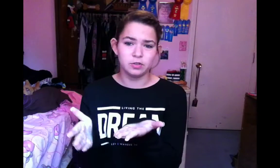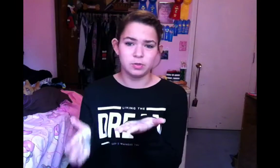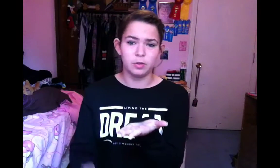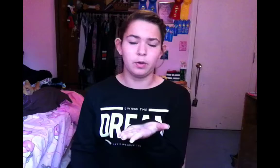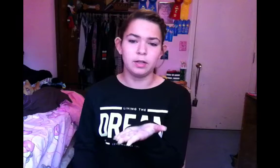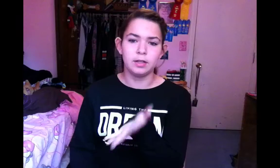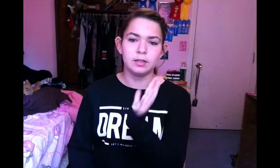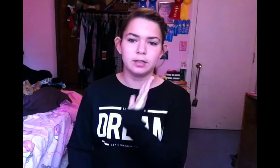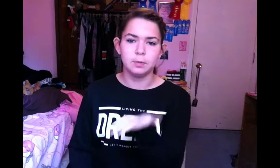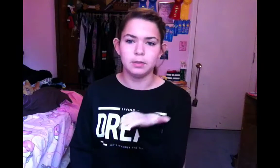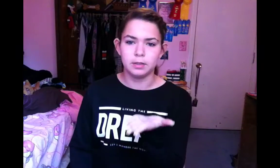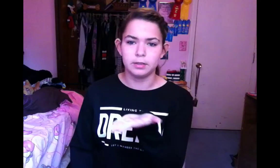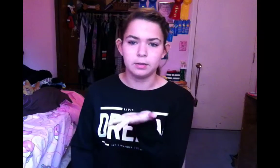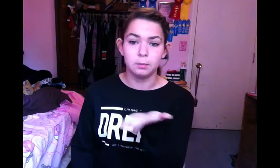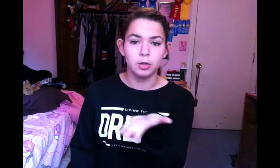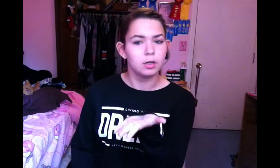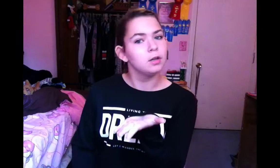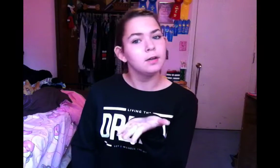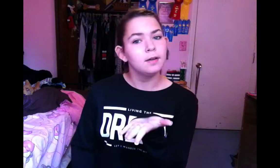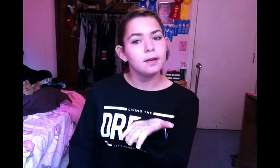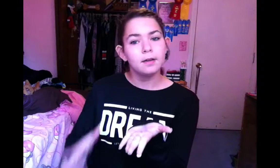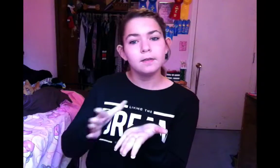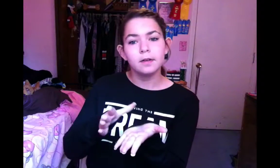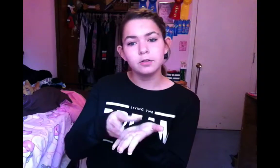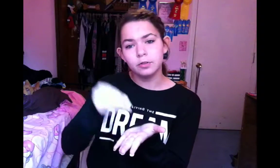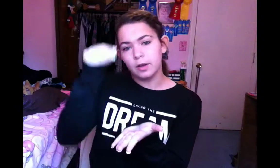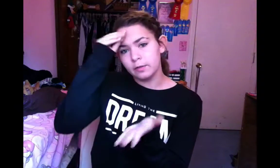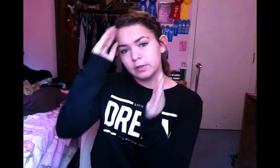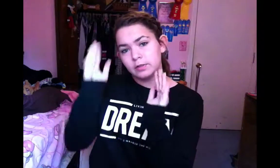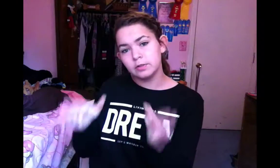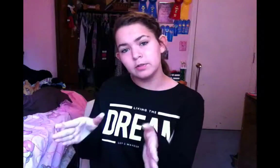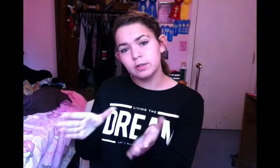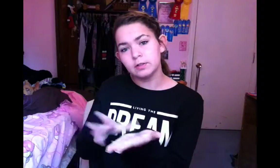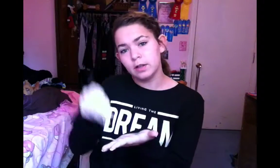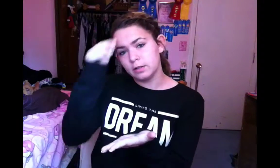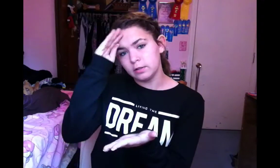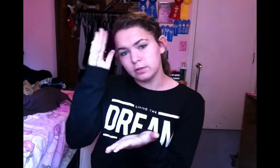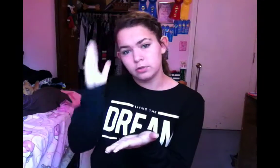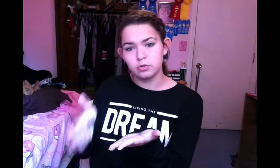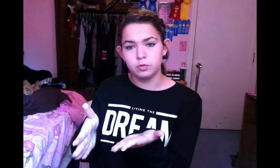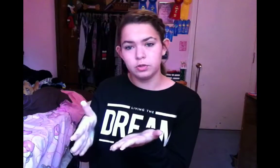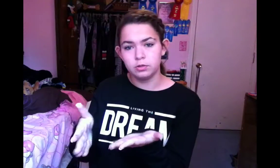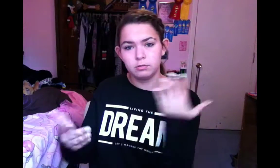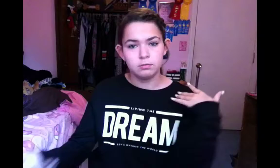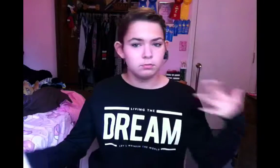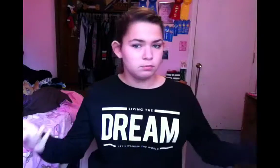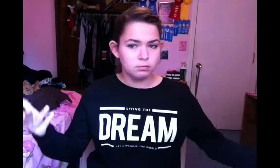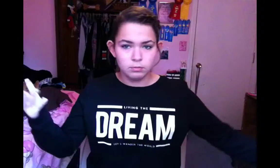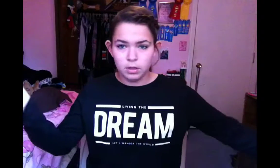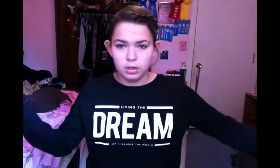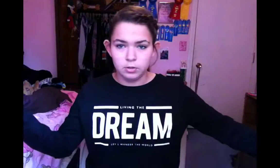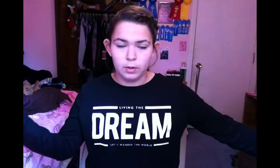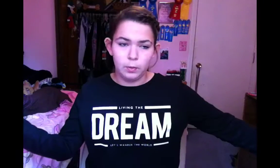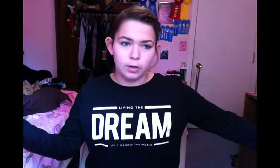Just with the one hand. And keeping like the book. Here so you have student and student. Either way works.